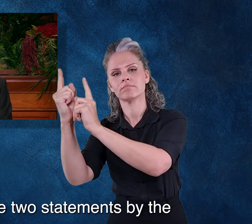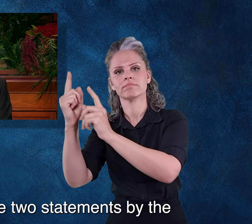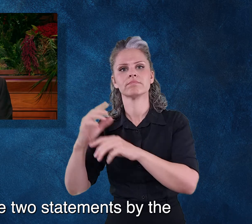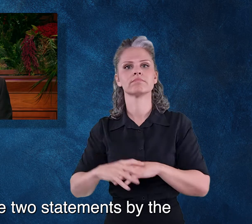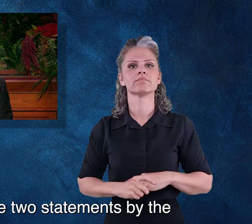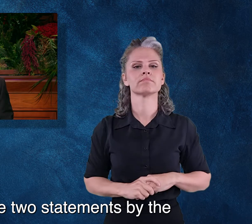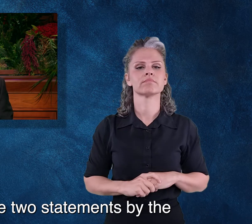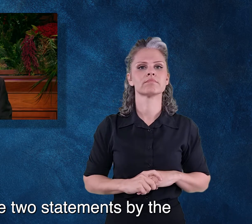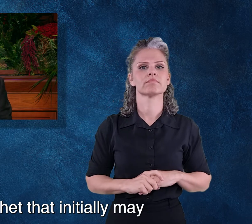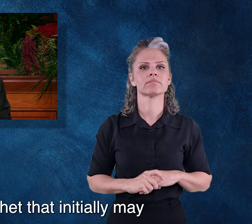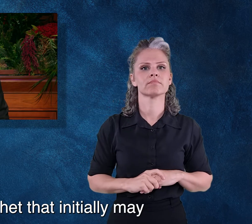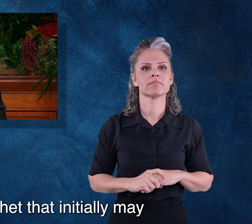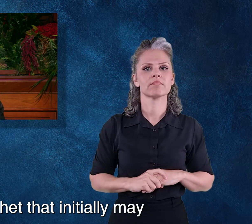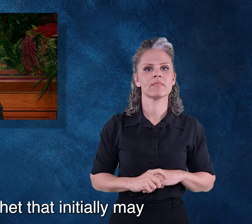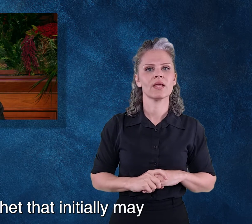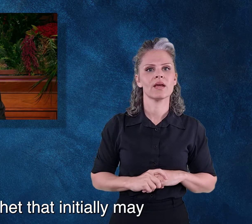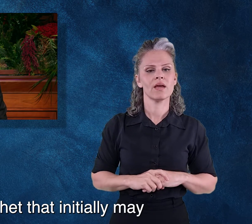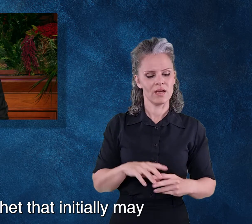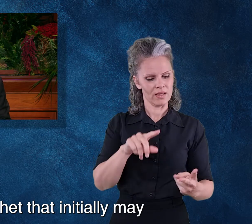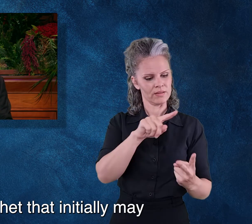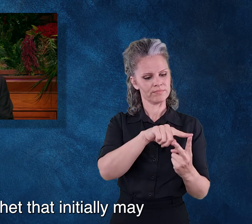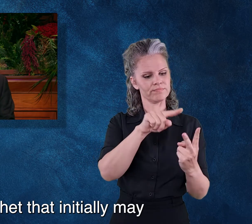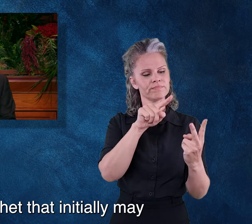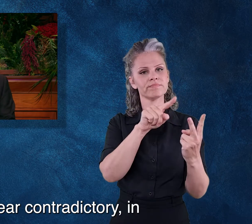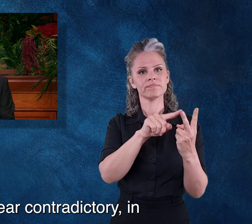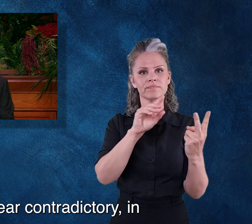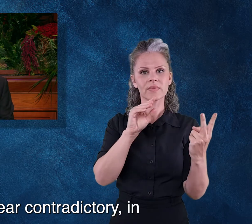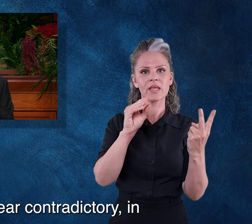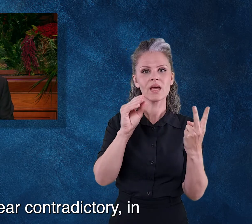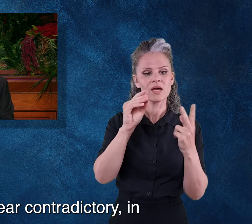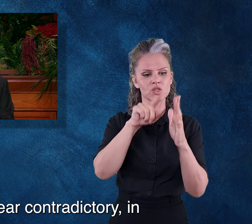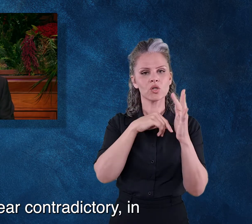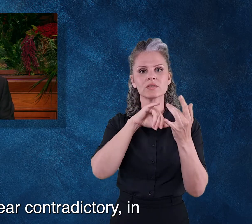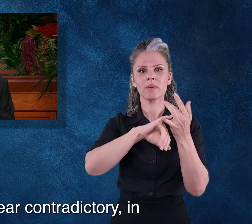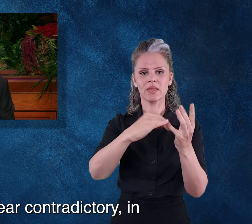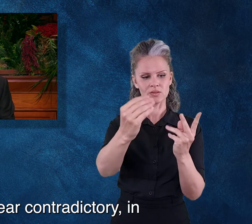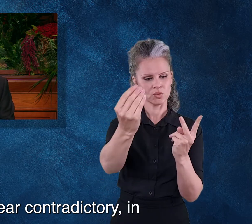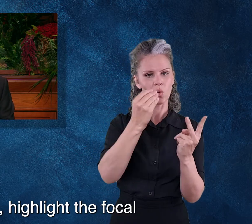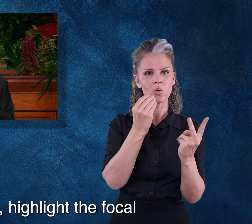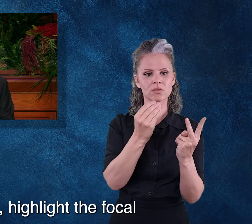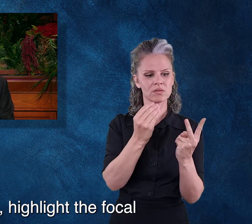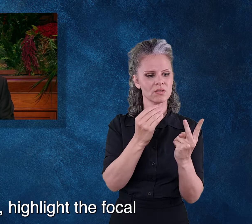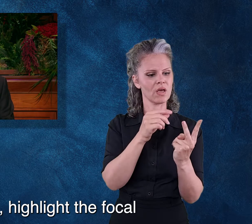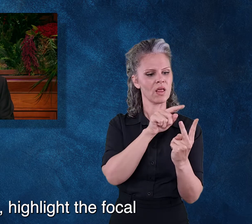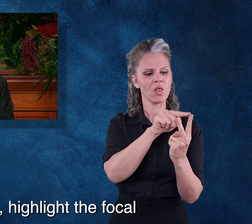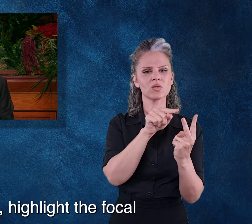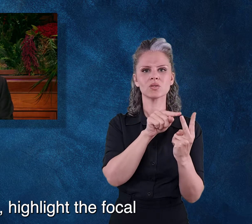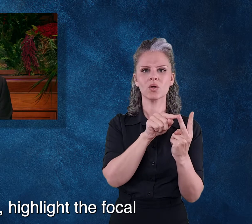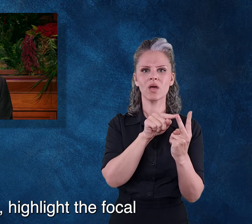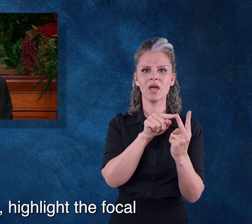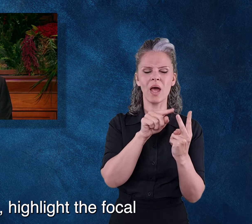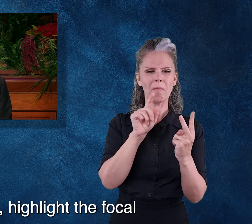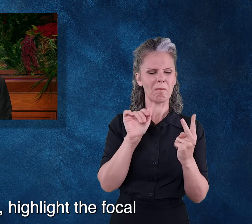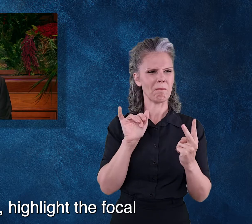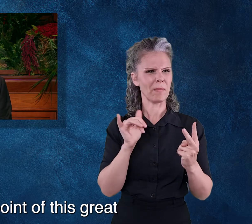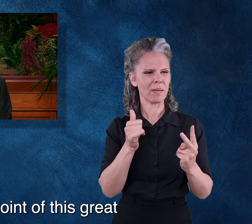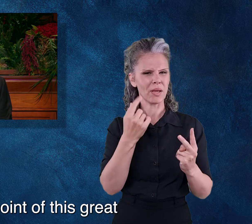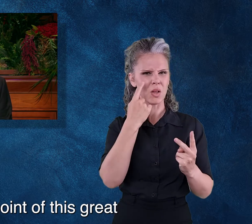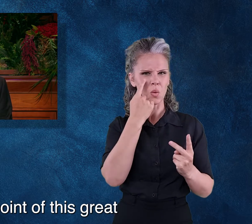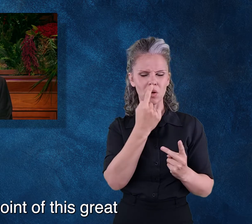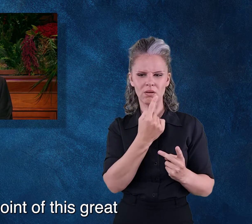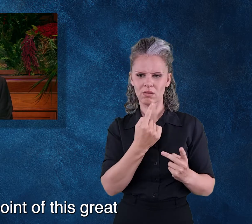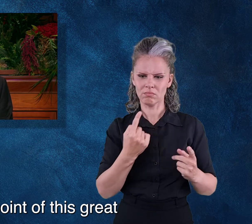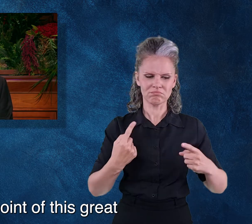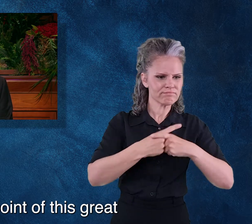Thus, the two statements by the prophet that initially may appear contradictory, in fact, highlight the focal